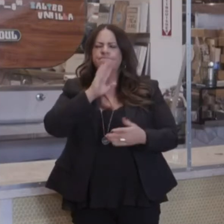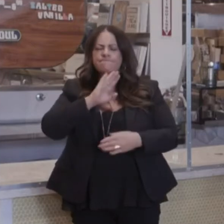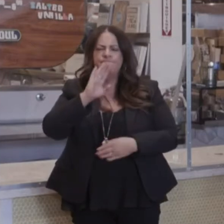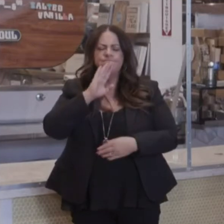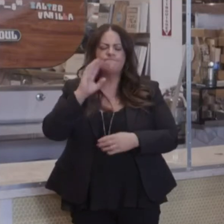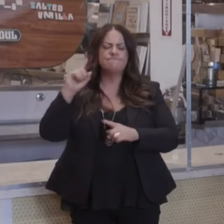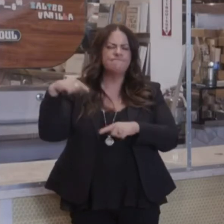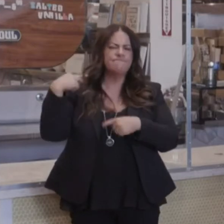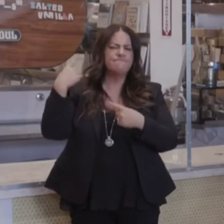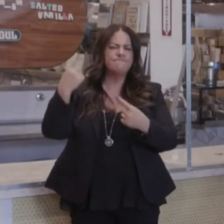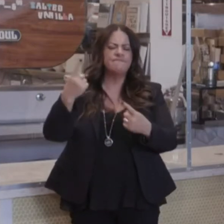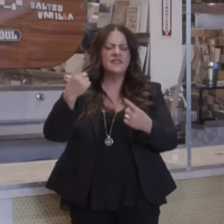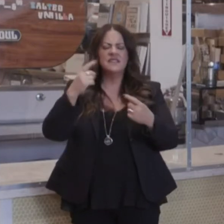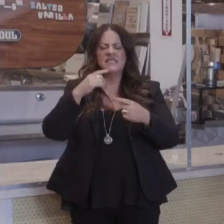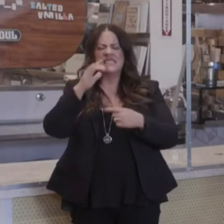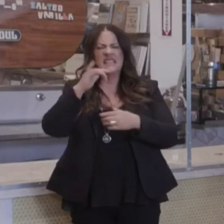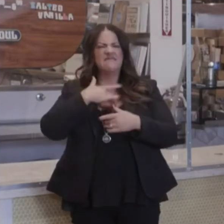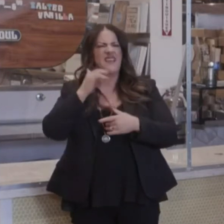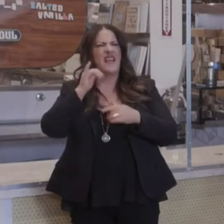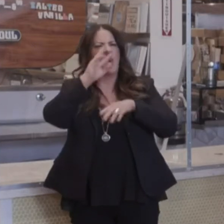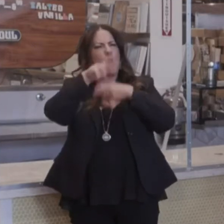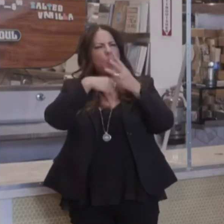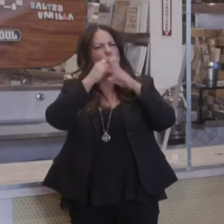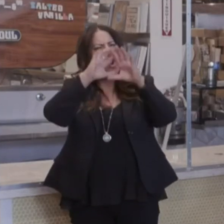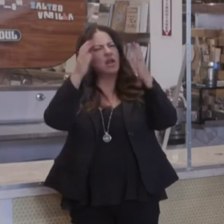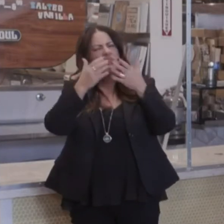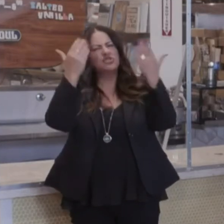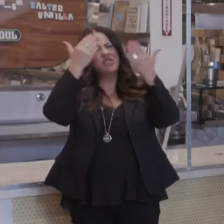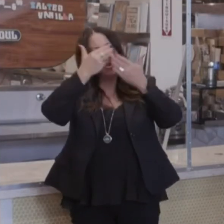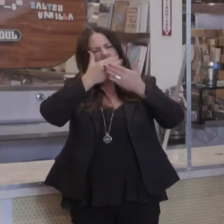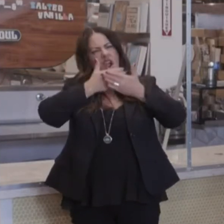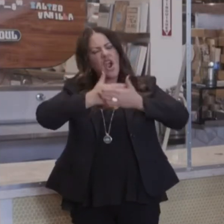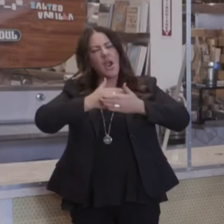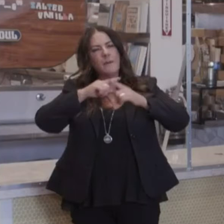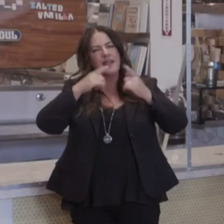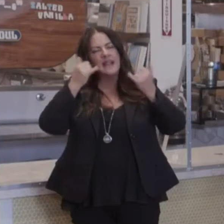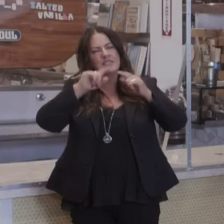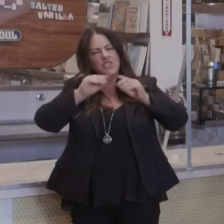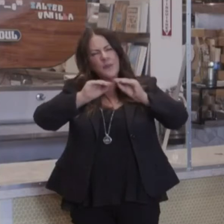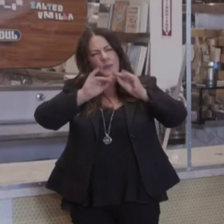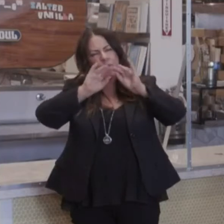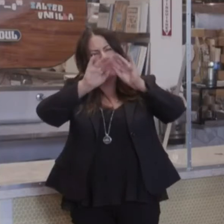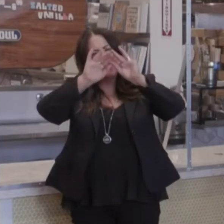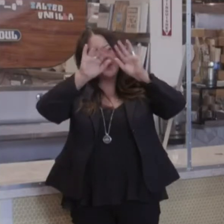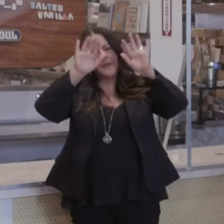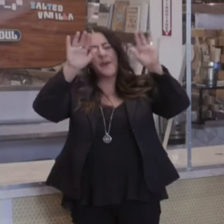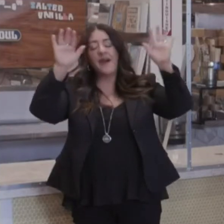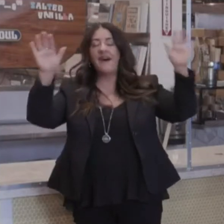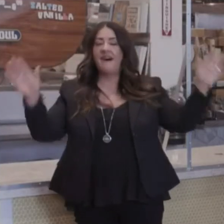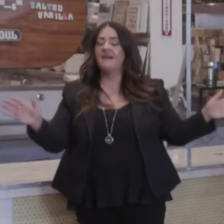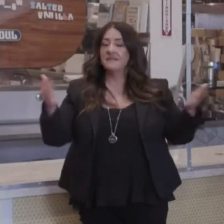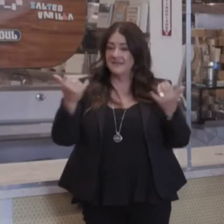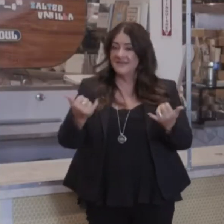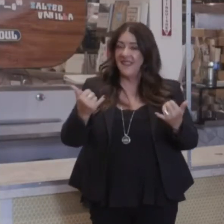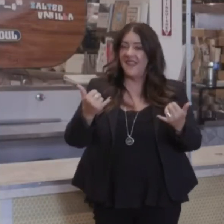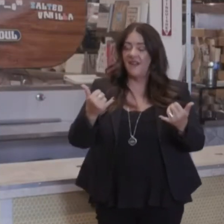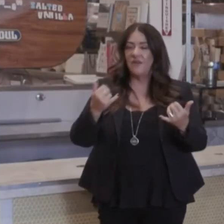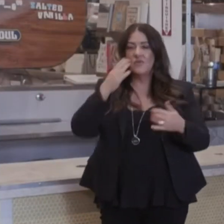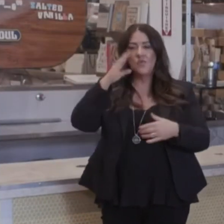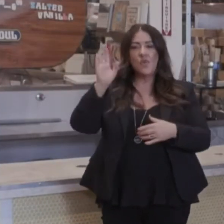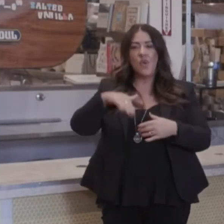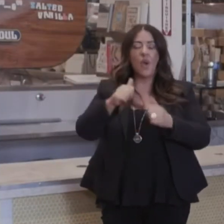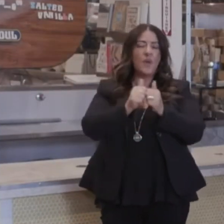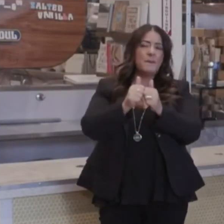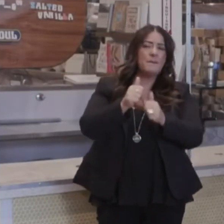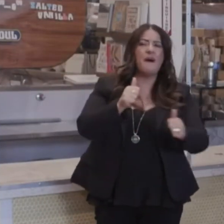weeks, seen it firsthand. We're seeing vaccination rates increase across this state. We've surpassed the country of Israel